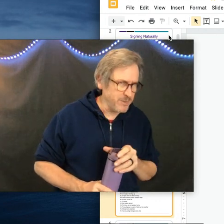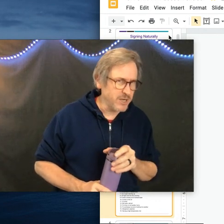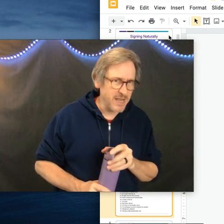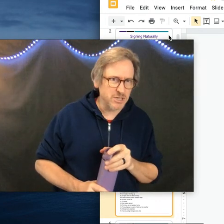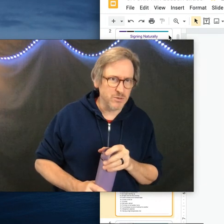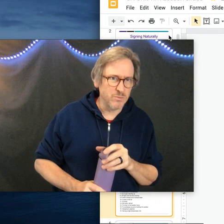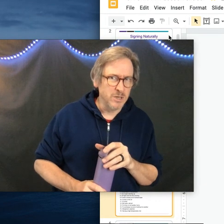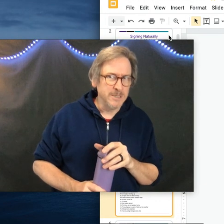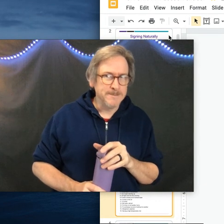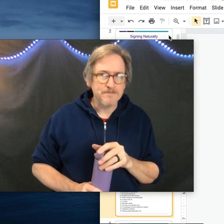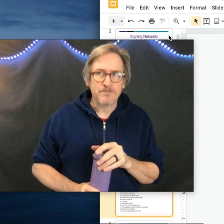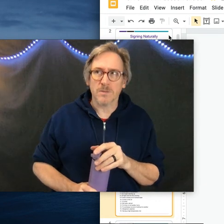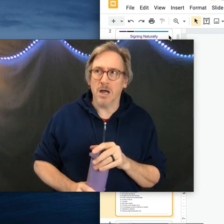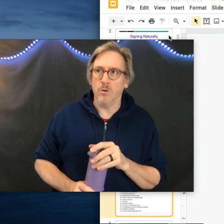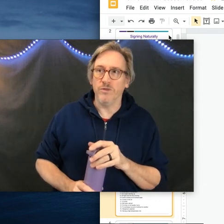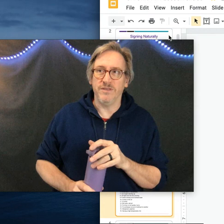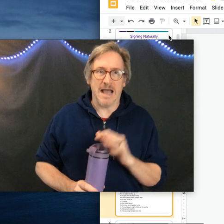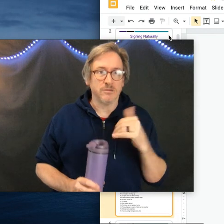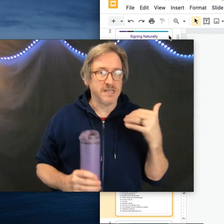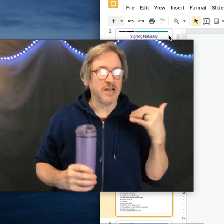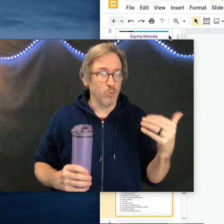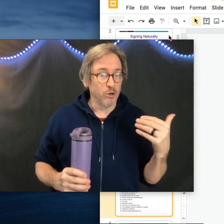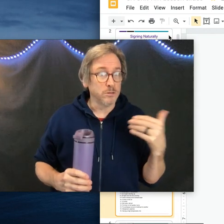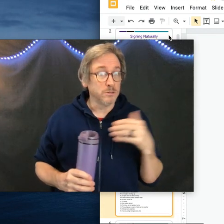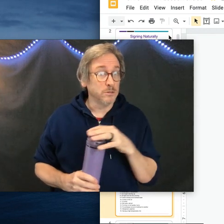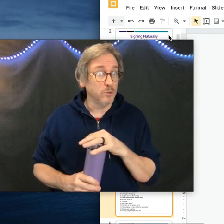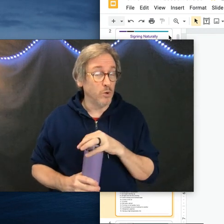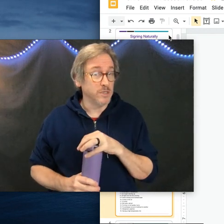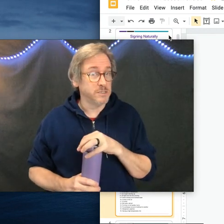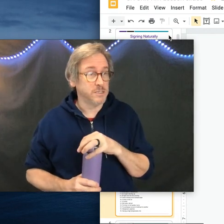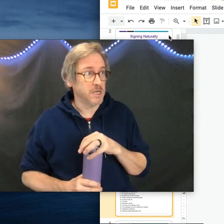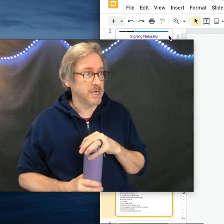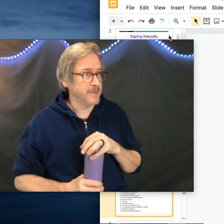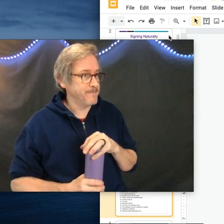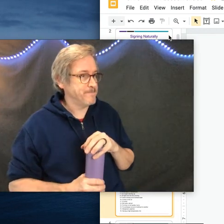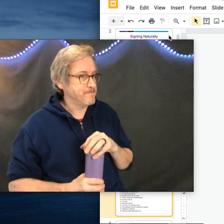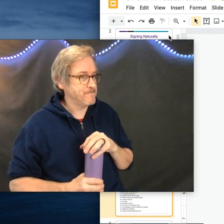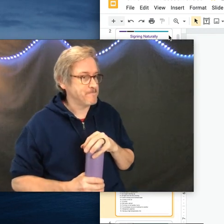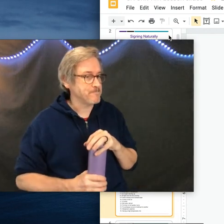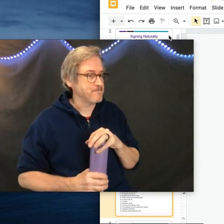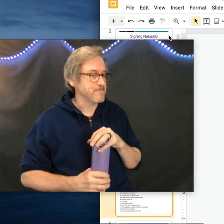So communication with the outside world was